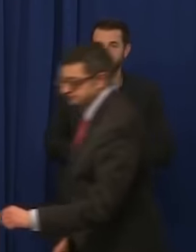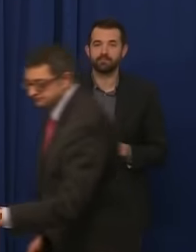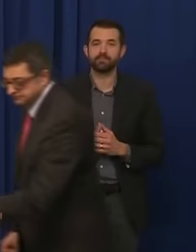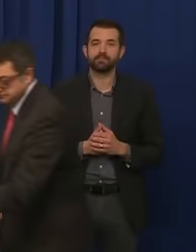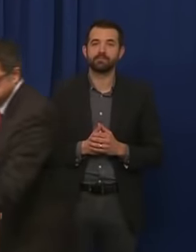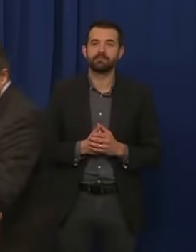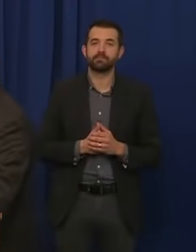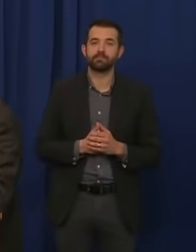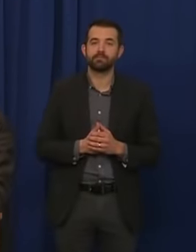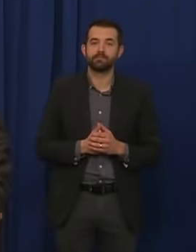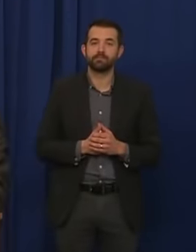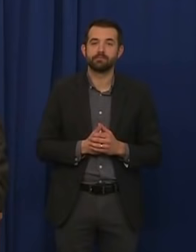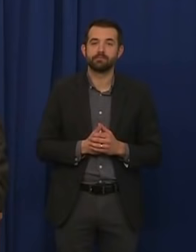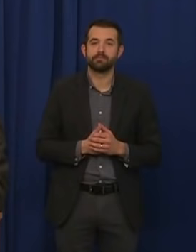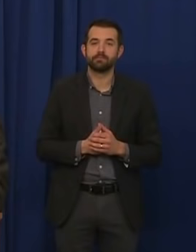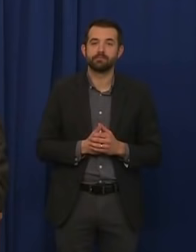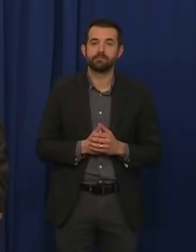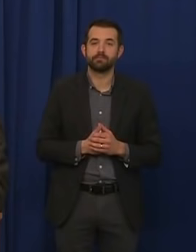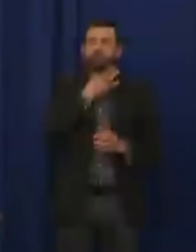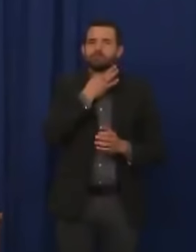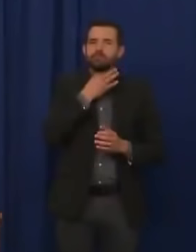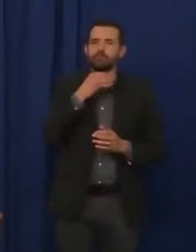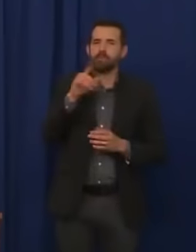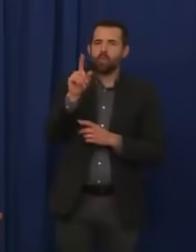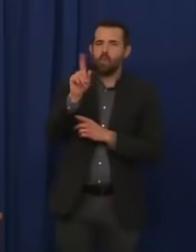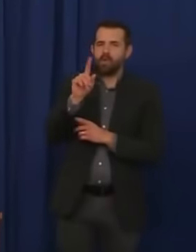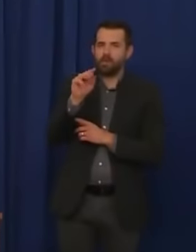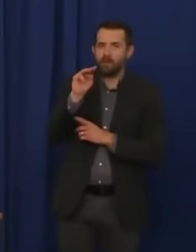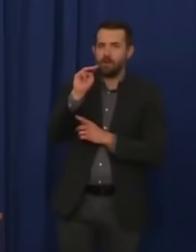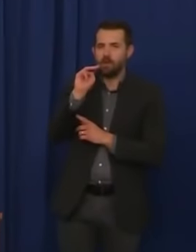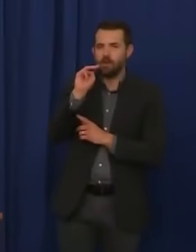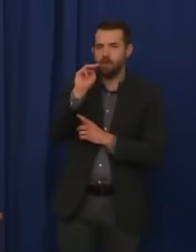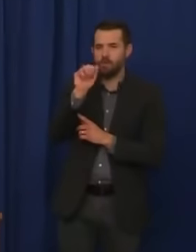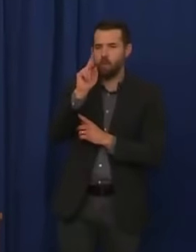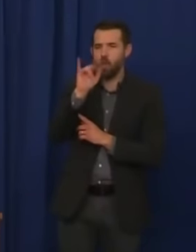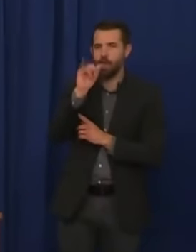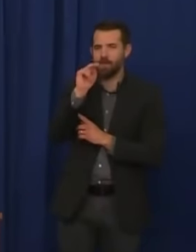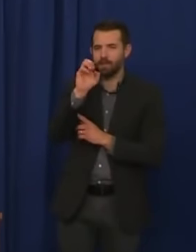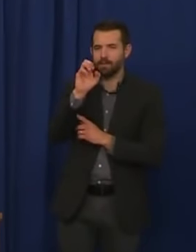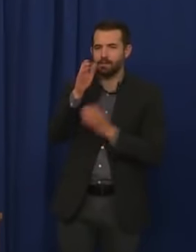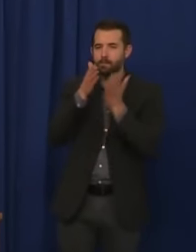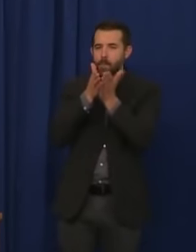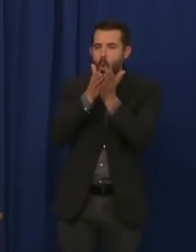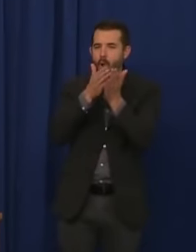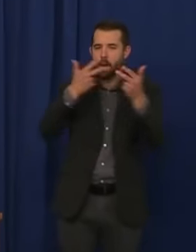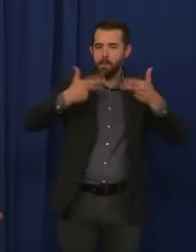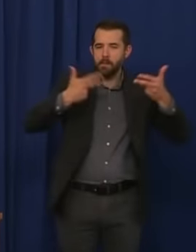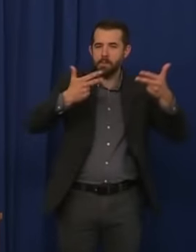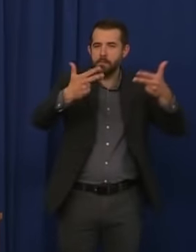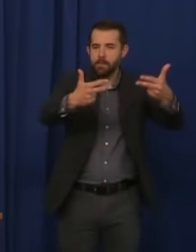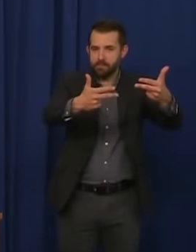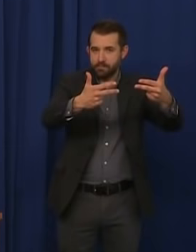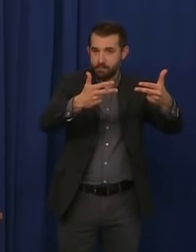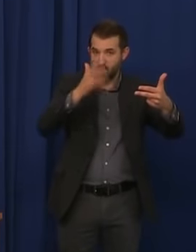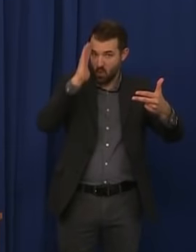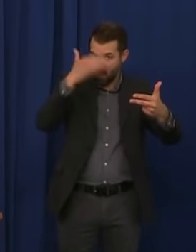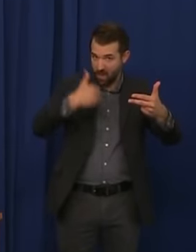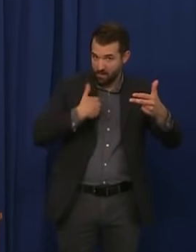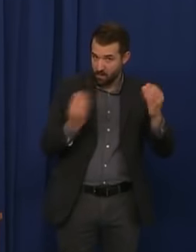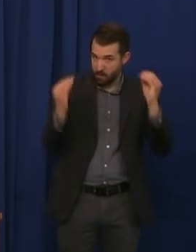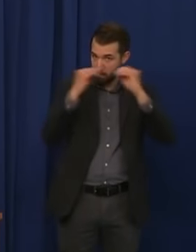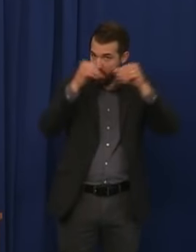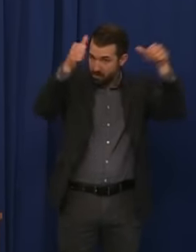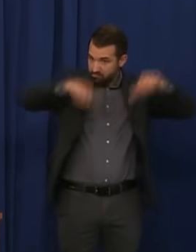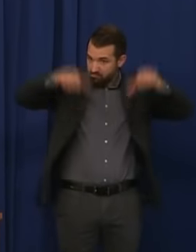putting up signs at the marinas and got in touch with us who worked in boating, who expressed concerns that not everyone enters the